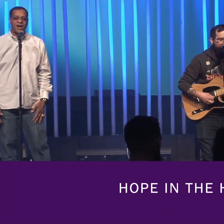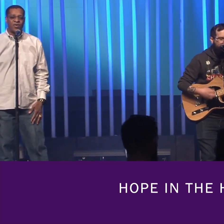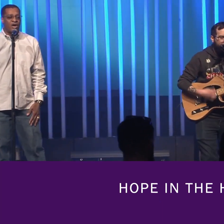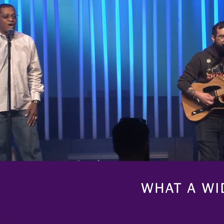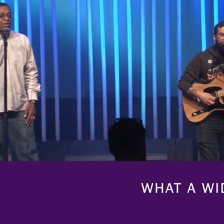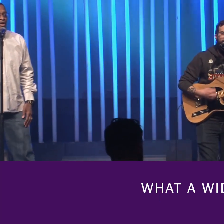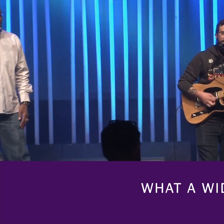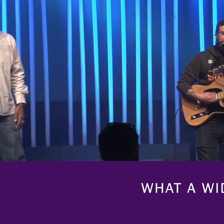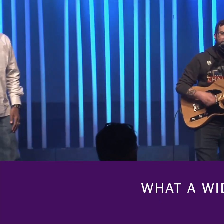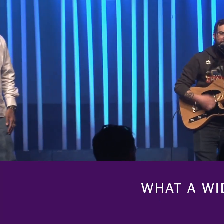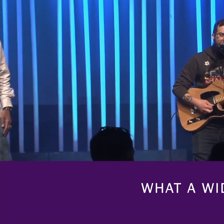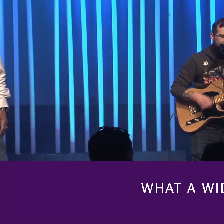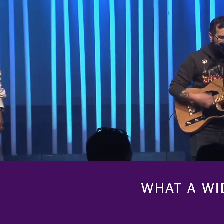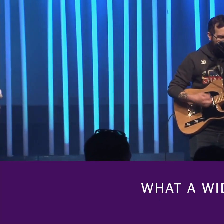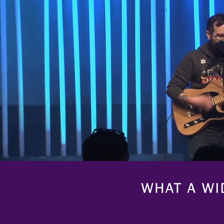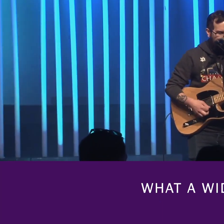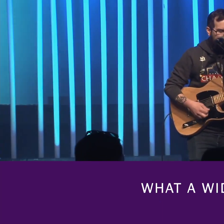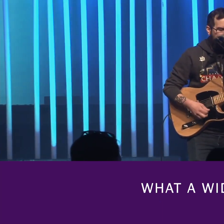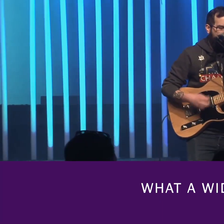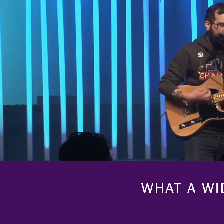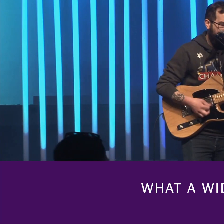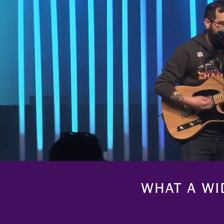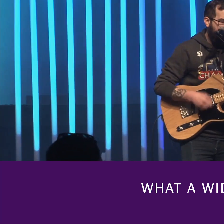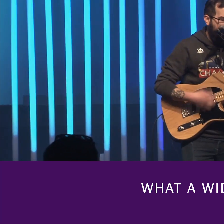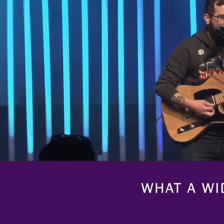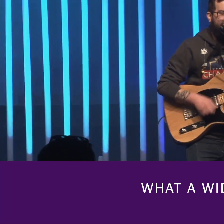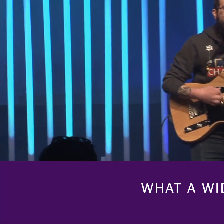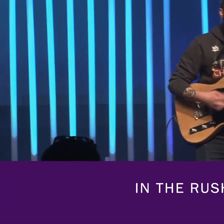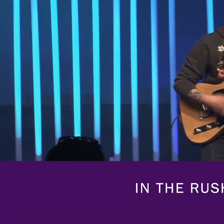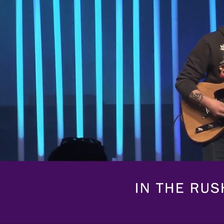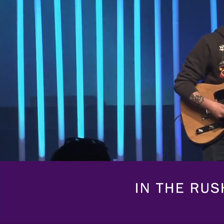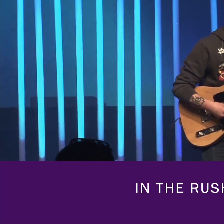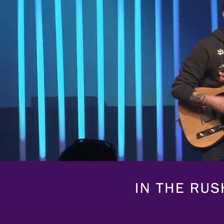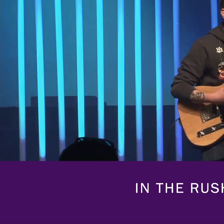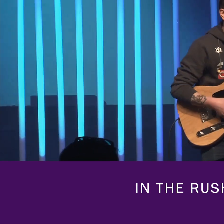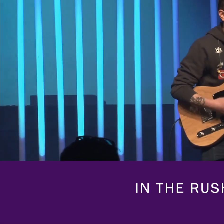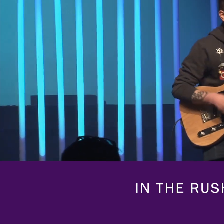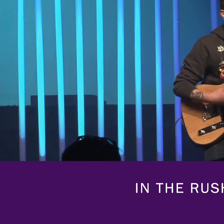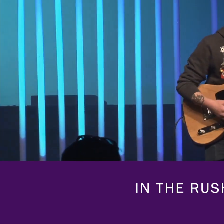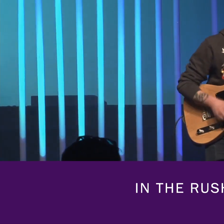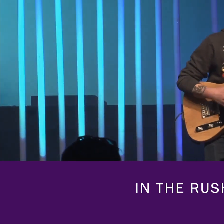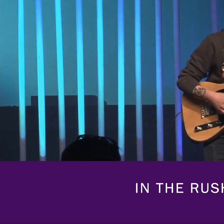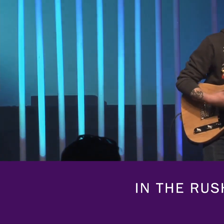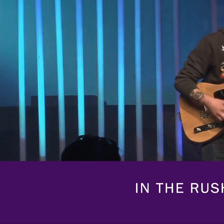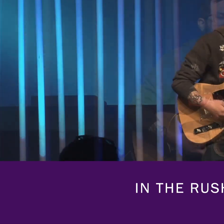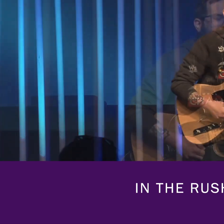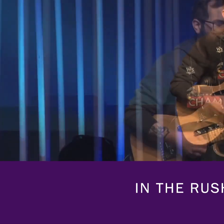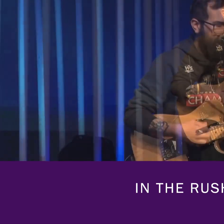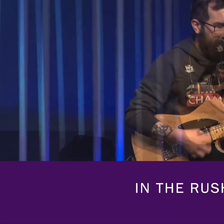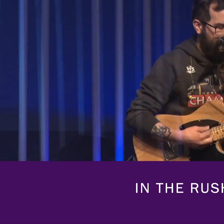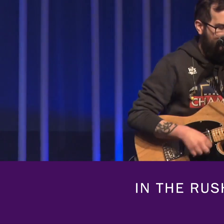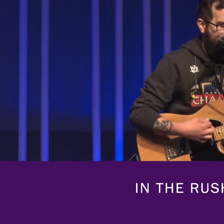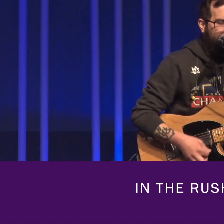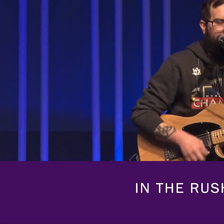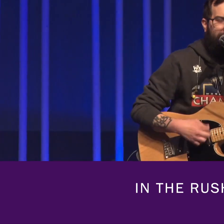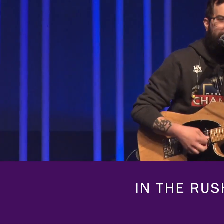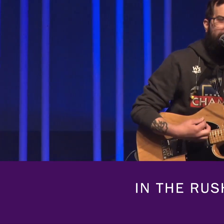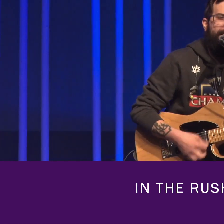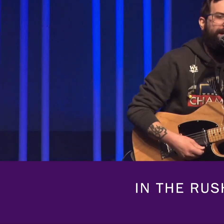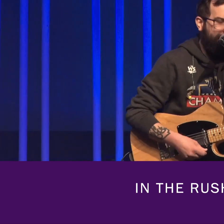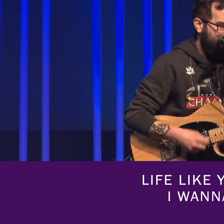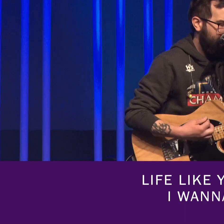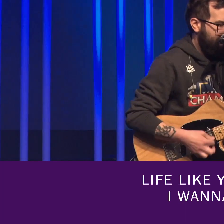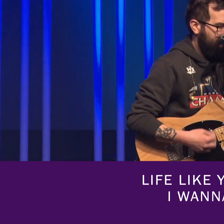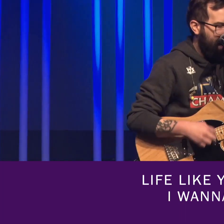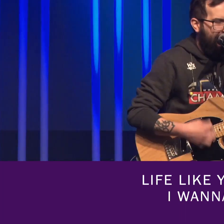now, running wide, horizon in the rush of